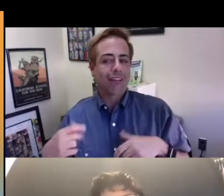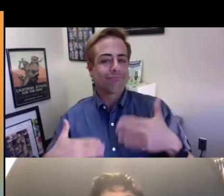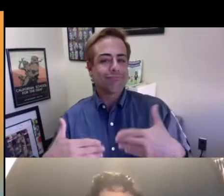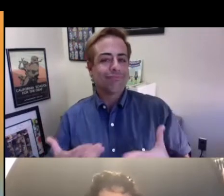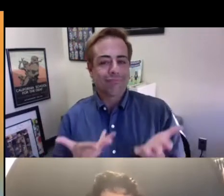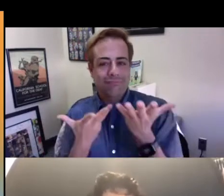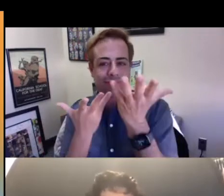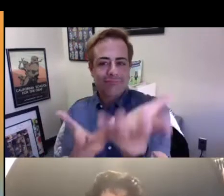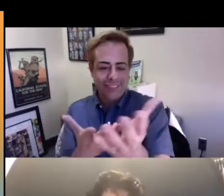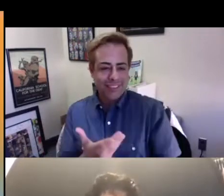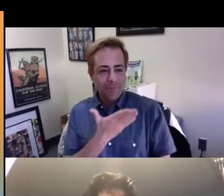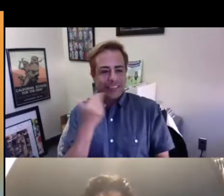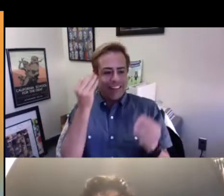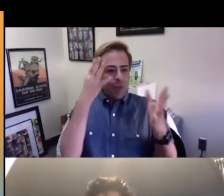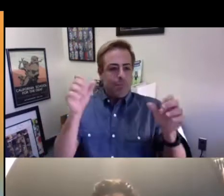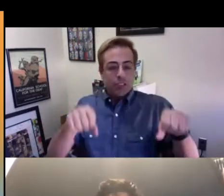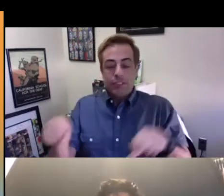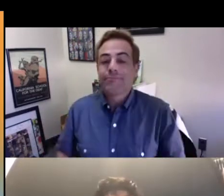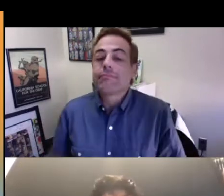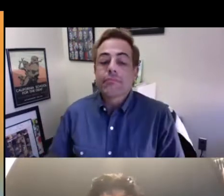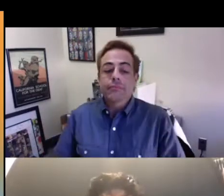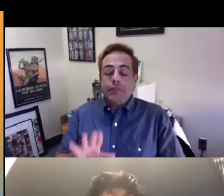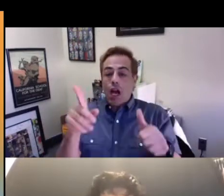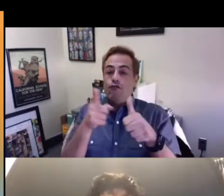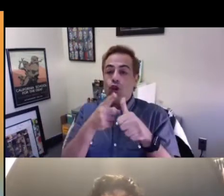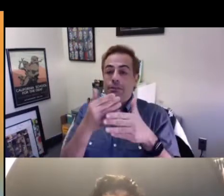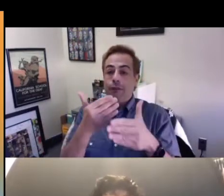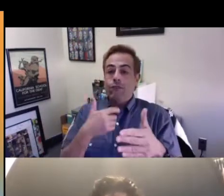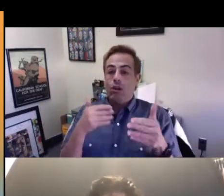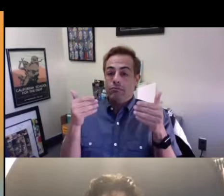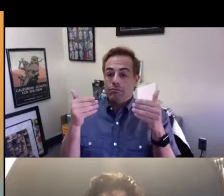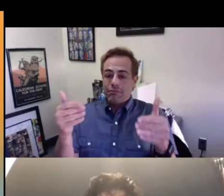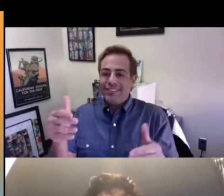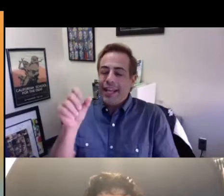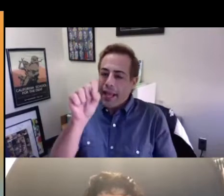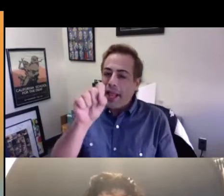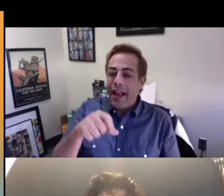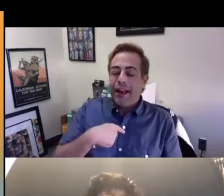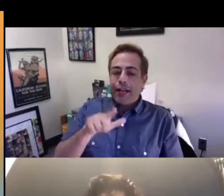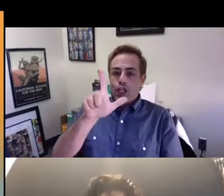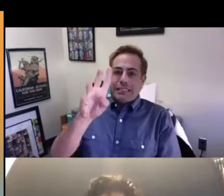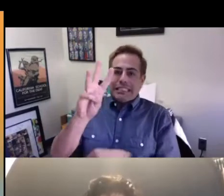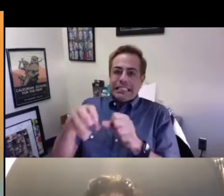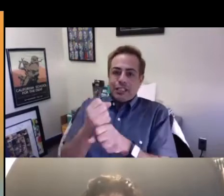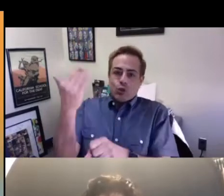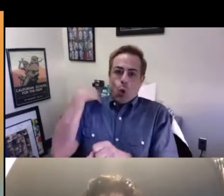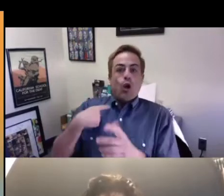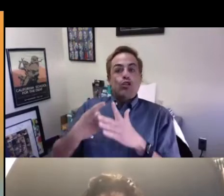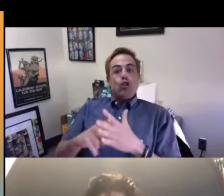how we have to, we accommodate that and manage that as best as possible. So first, before we